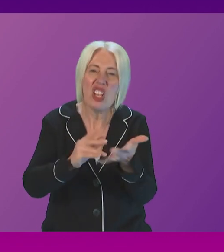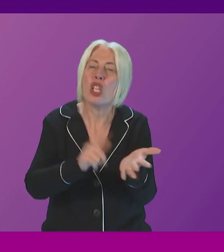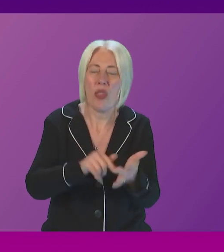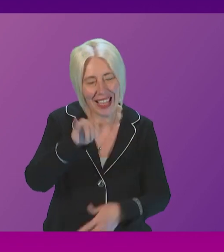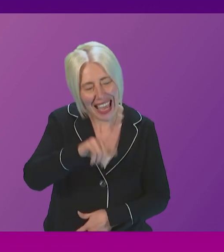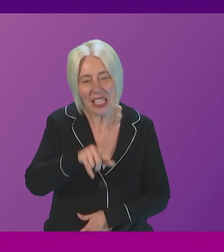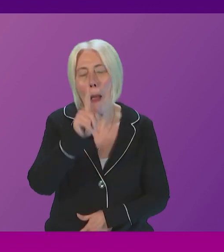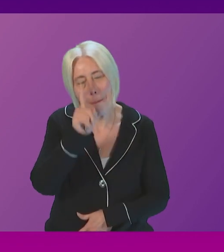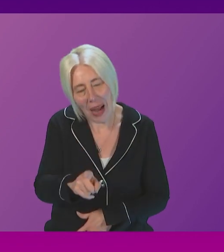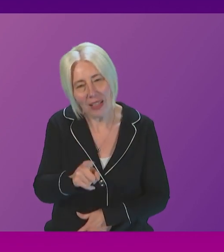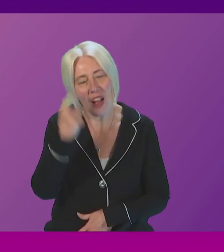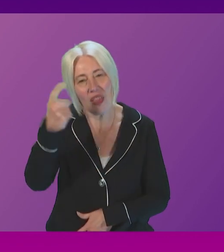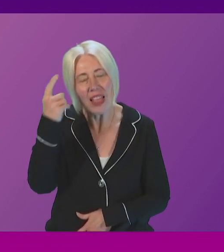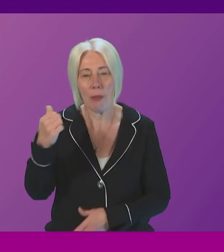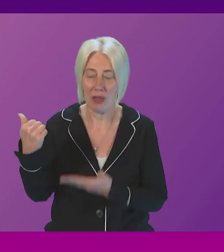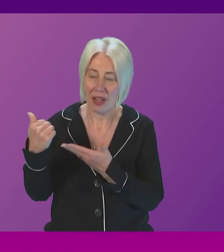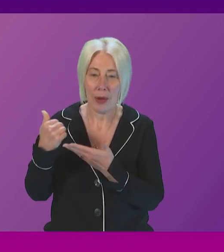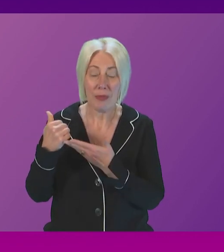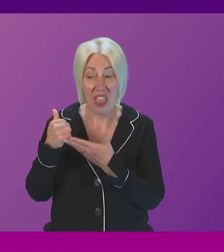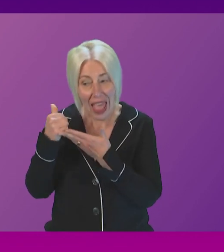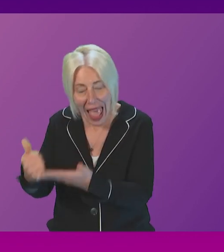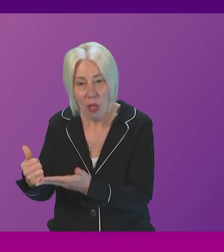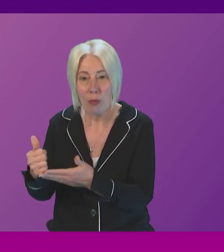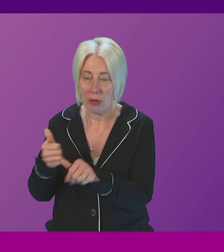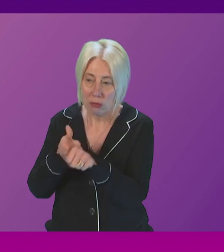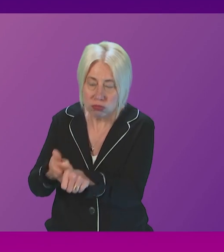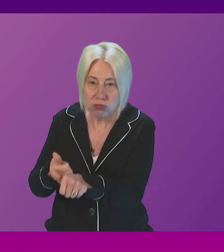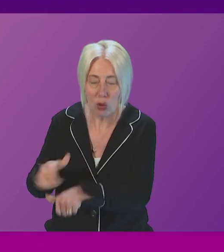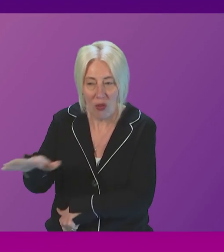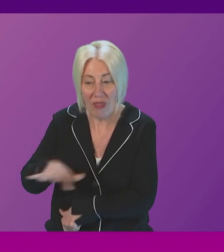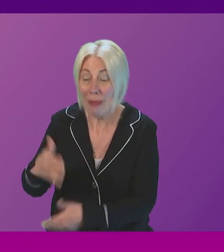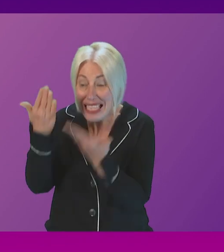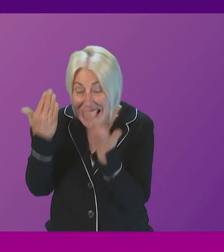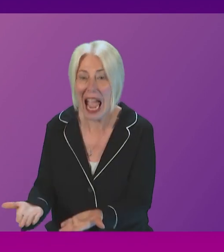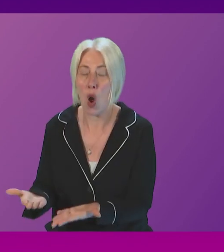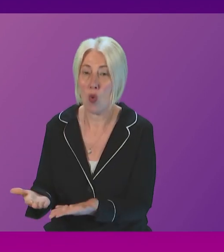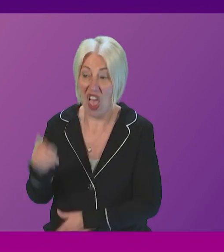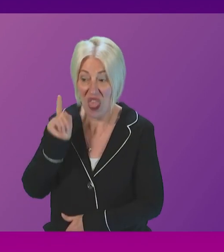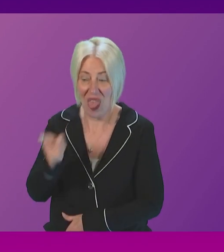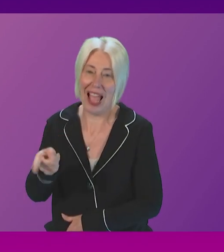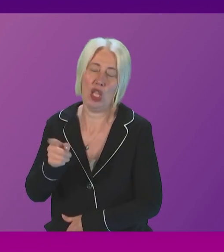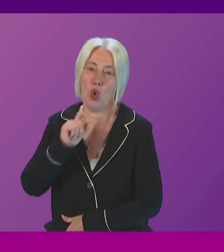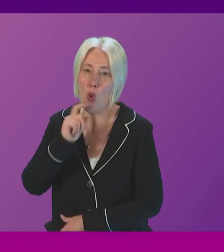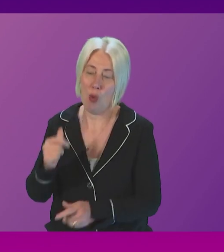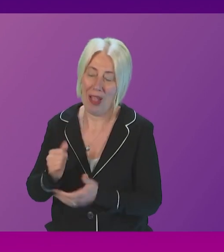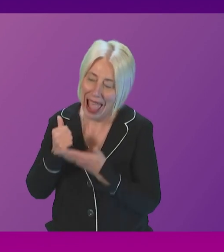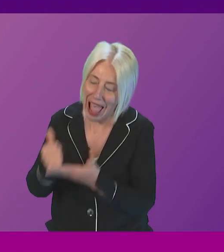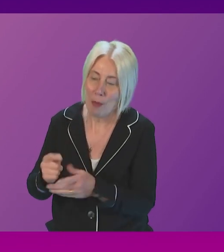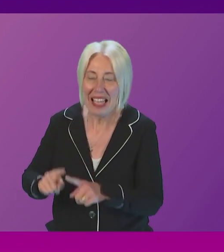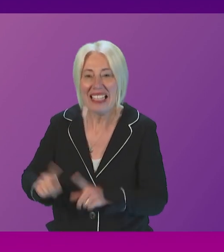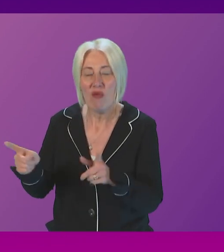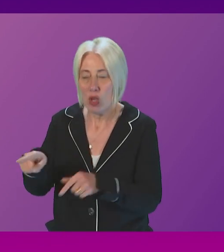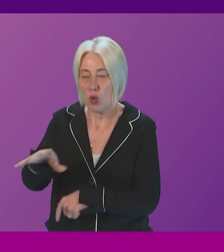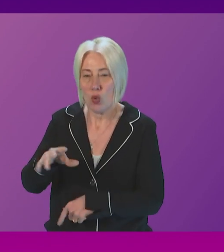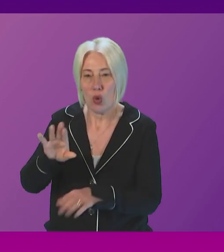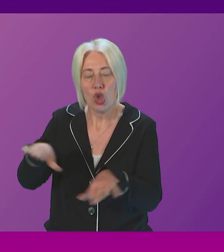seriously consider the help and assistance families need right now, because that is what actually will make a difference to the children that we're talking about.